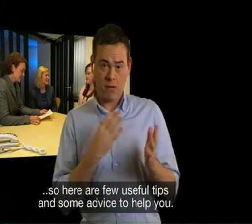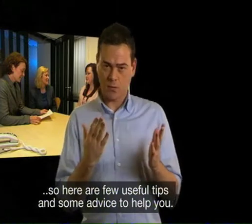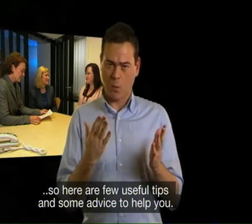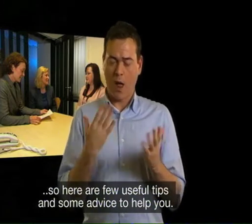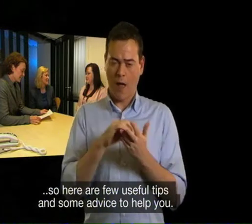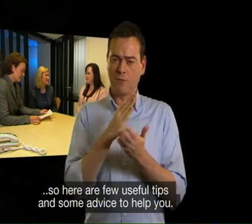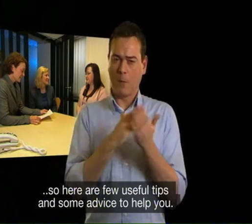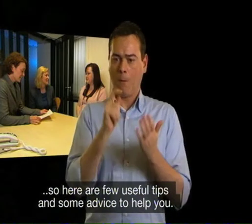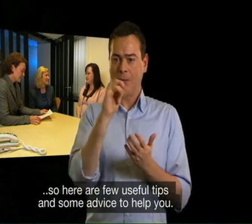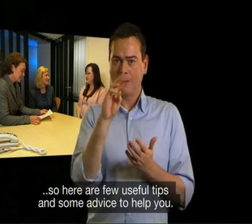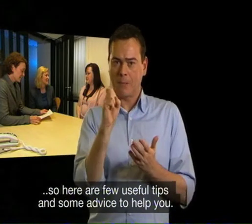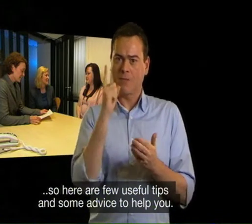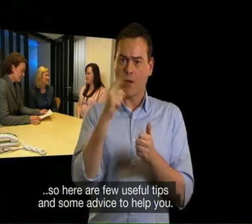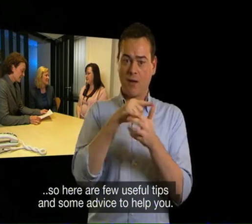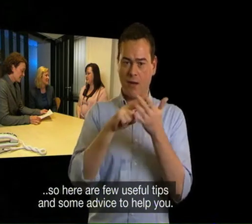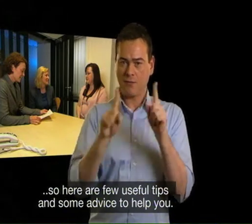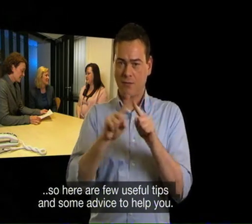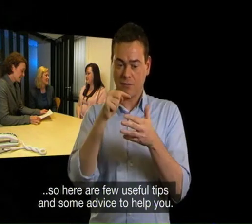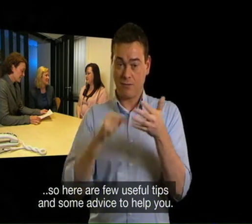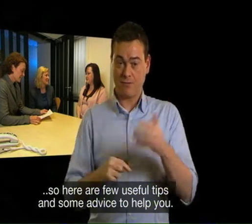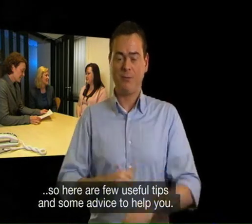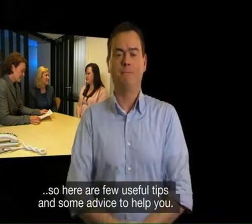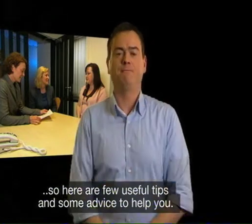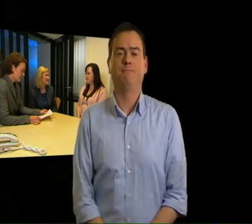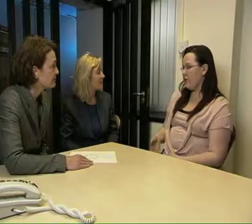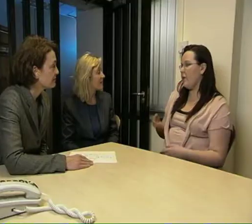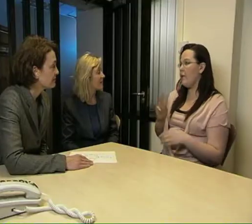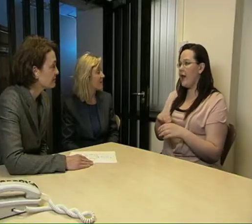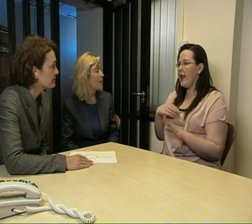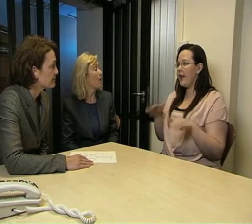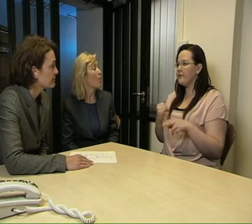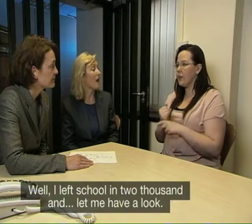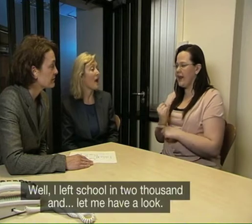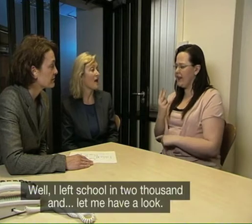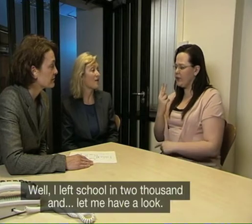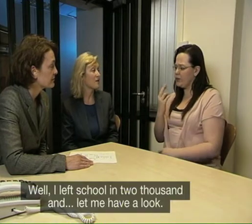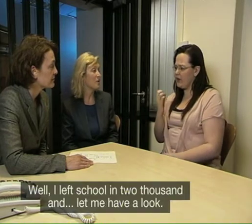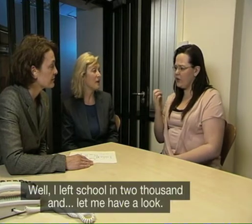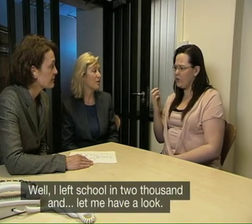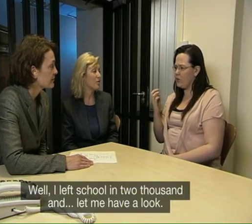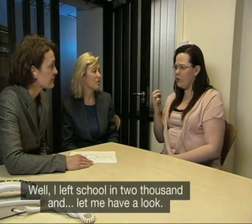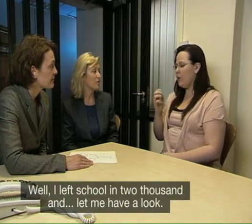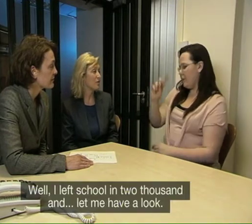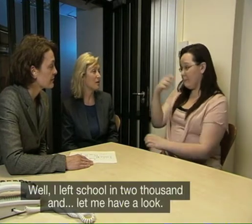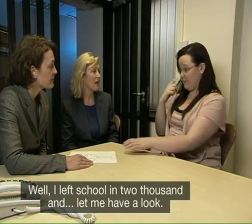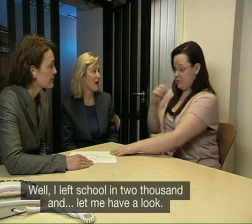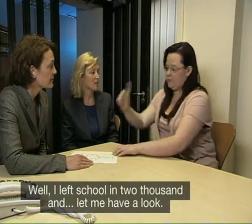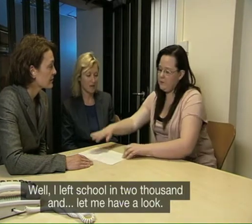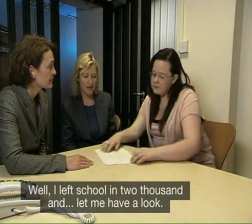here are a few useful tips and some advice to help you. Well, I left school in just